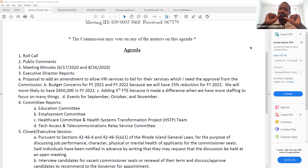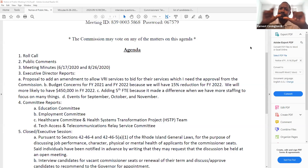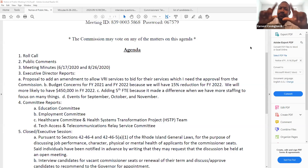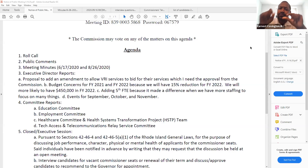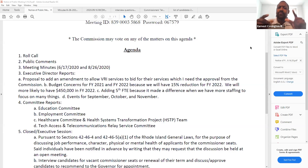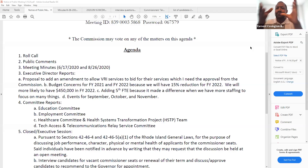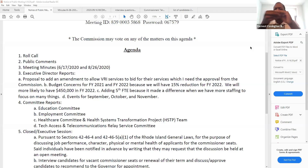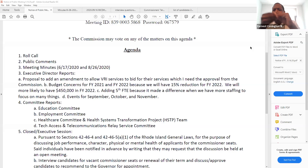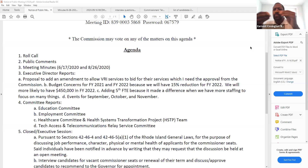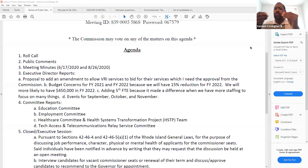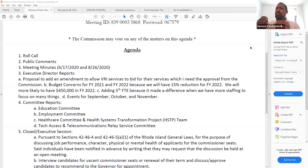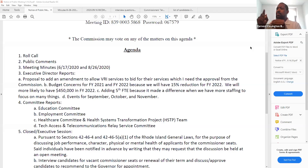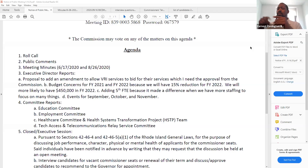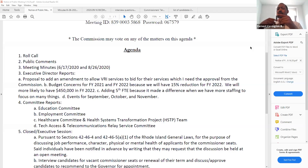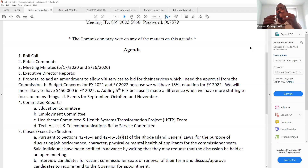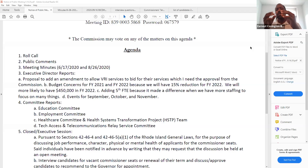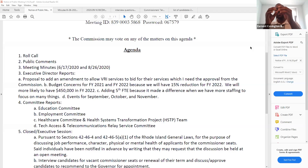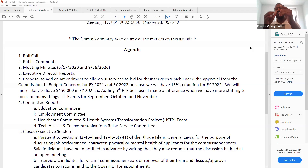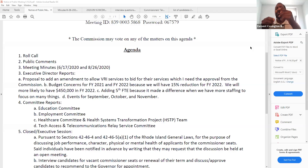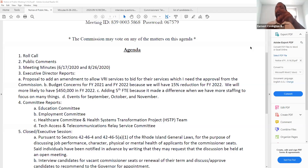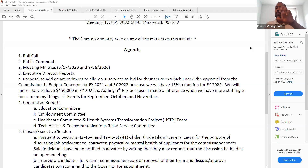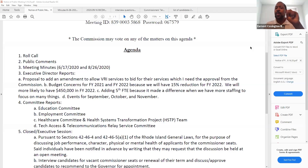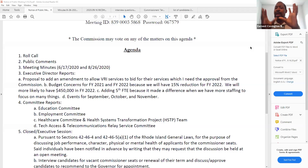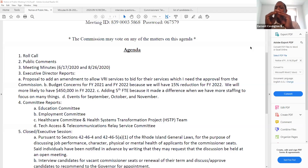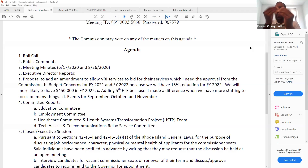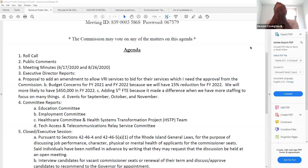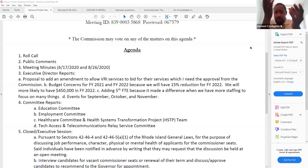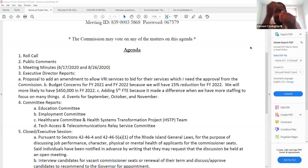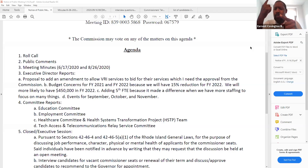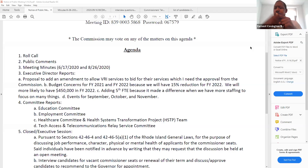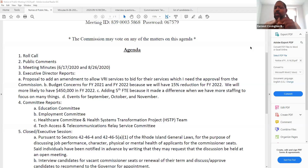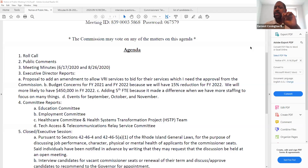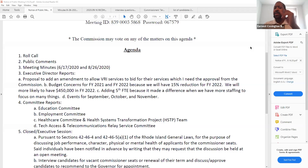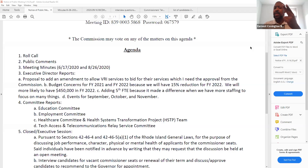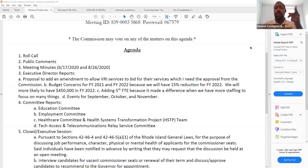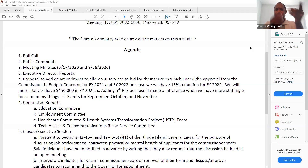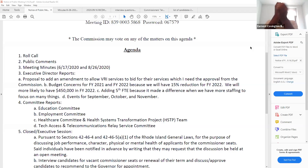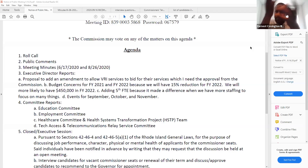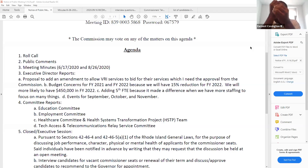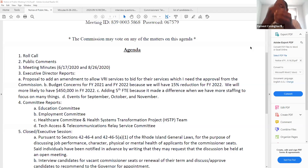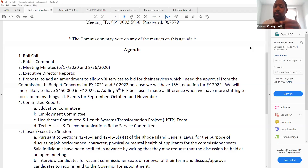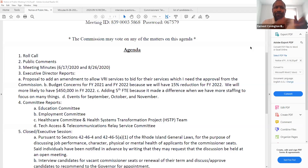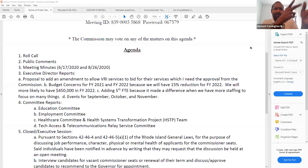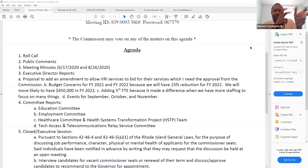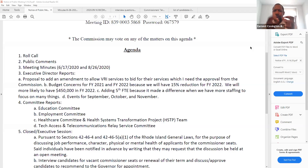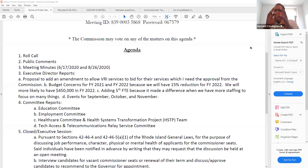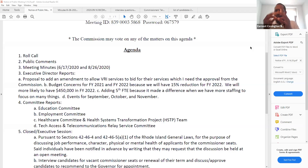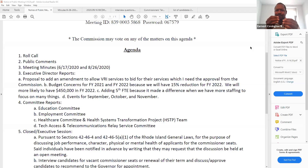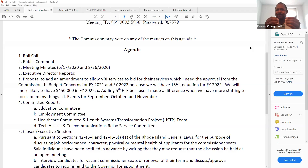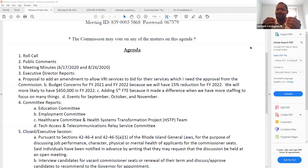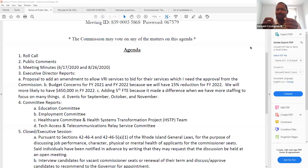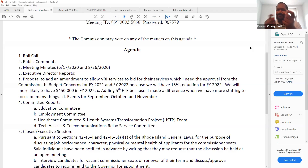EPCAP, the work that we've been doing where we're sending out vlogs and we're sending out updates and giving the community information